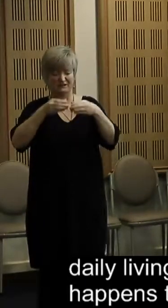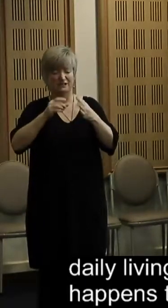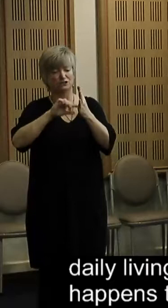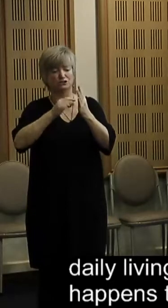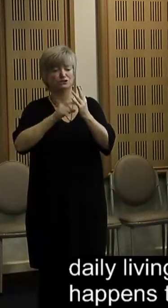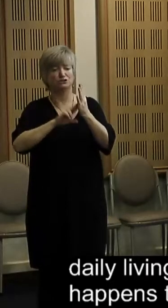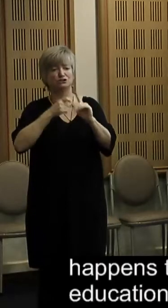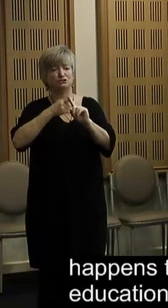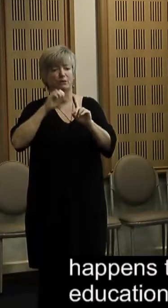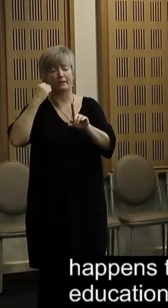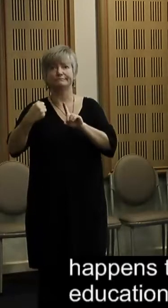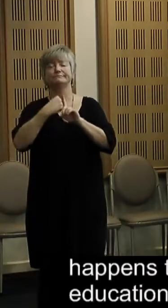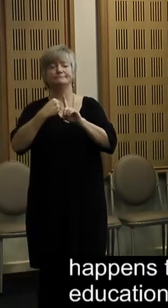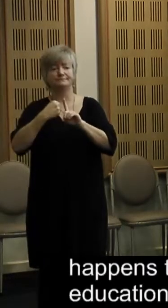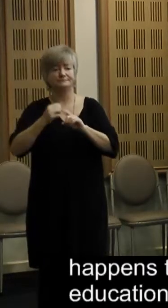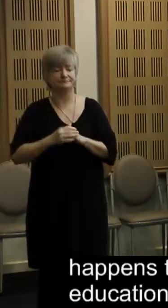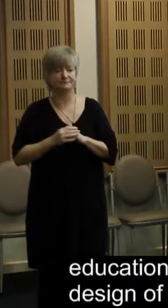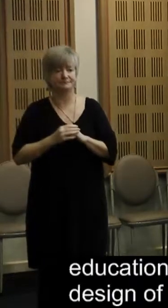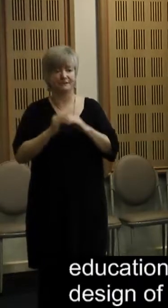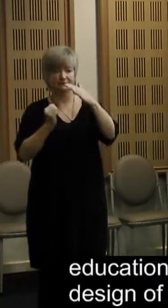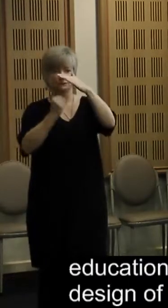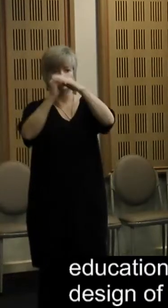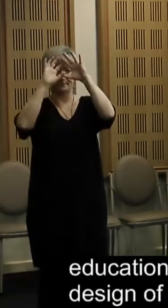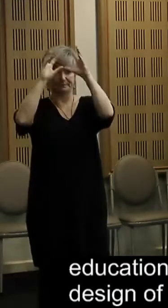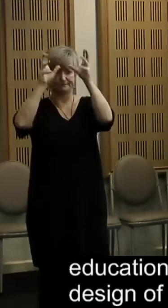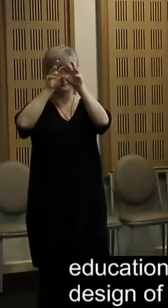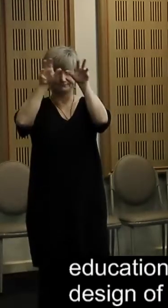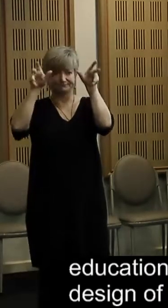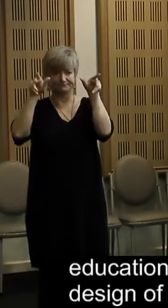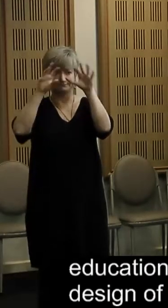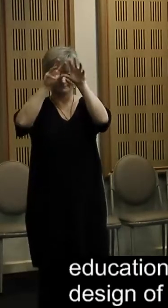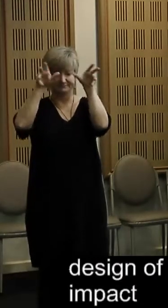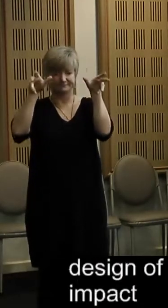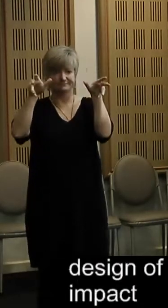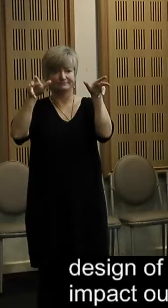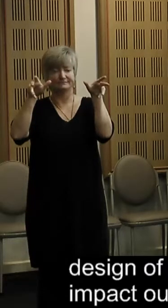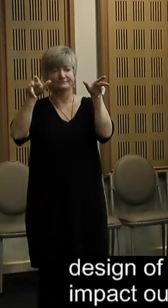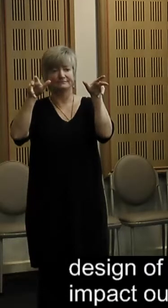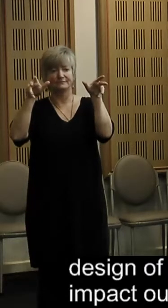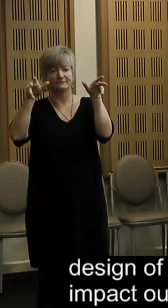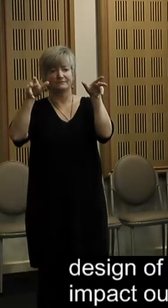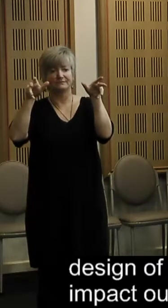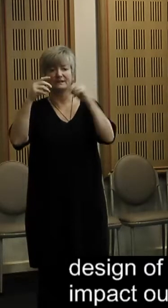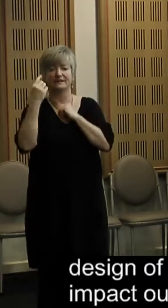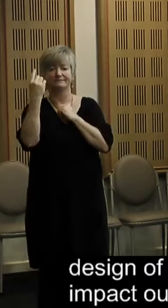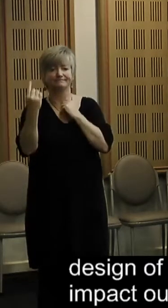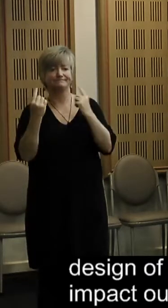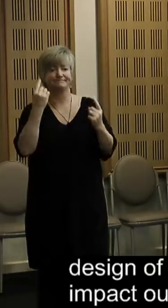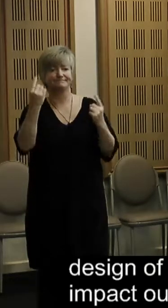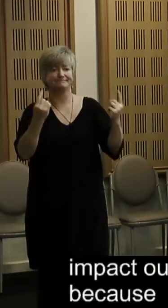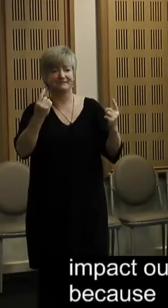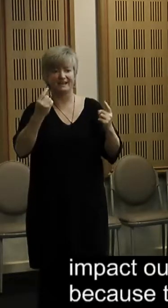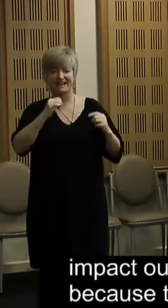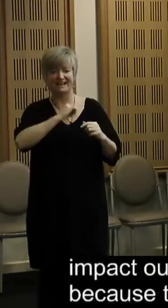pretty significant impact on our health. And at the very top, where the leaves are, where we flourish, is our individual attitudes,